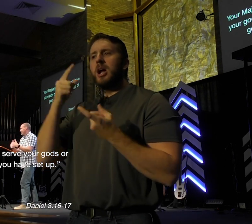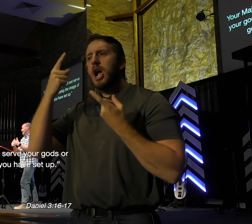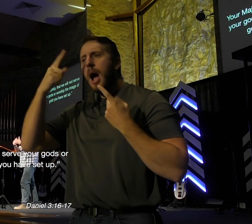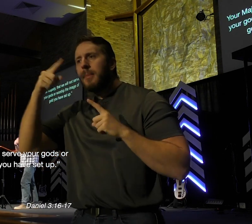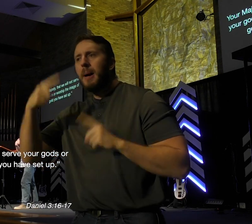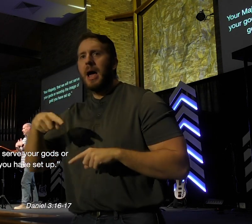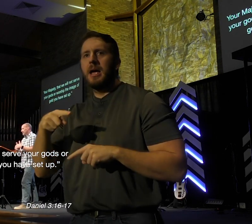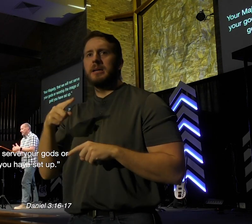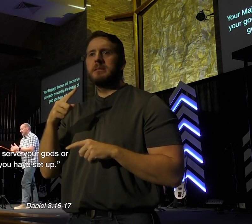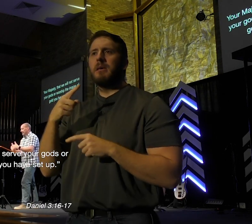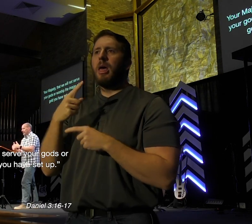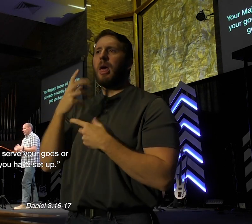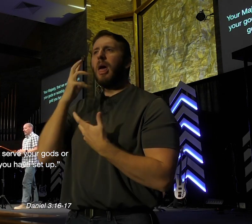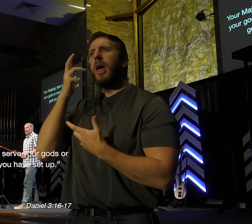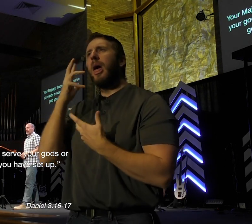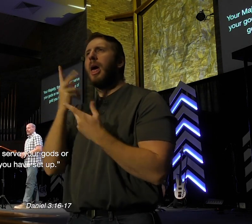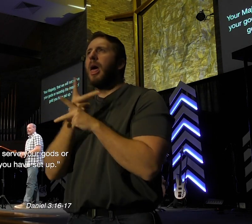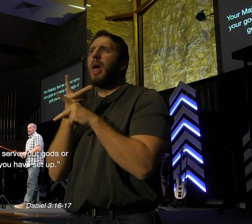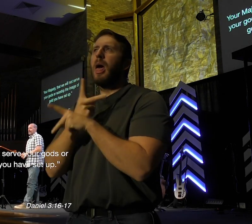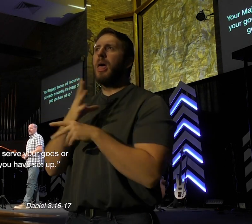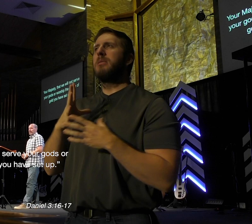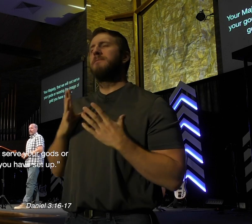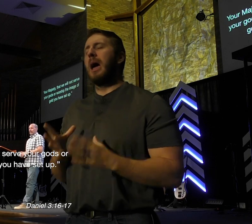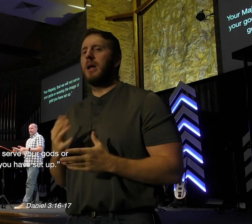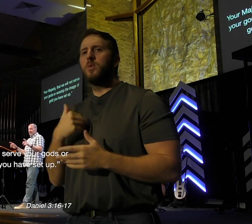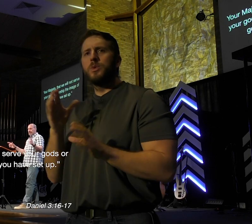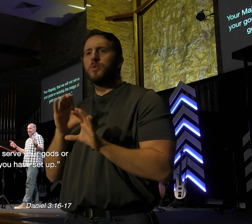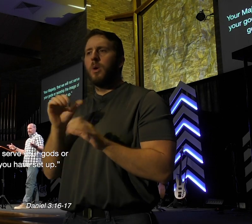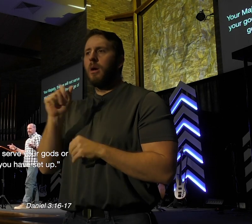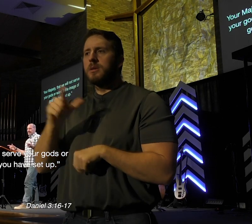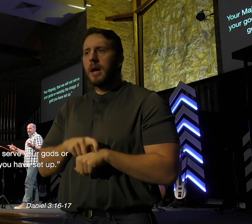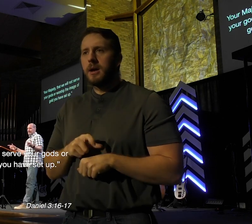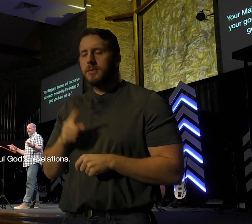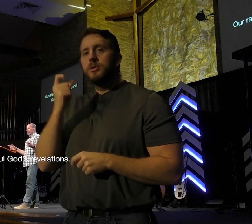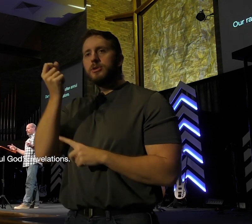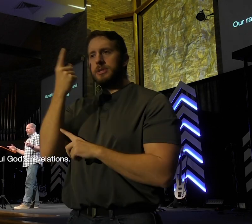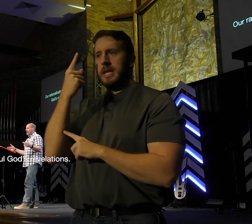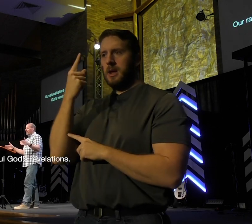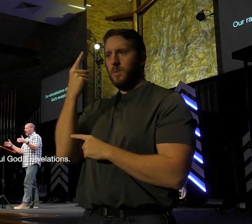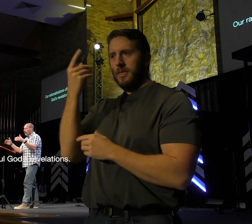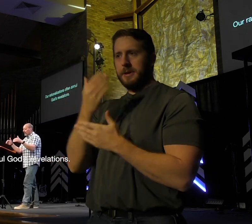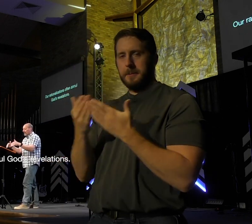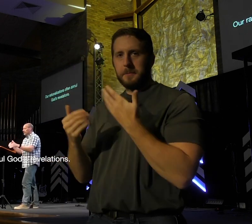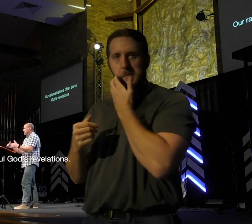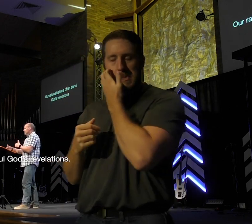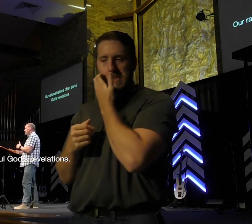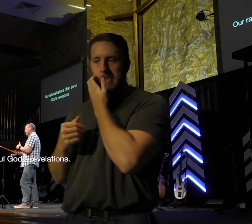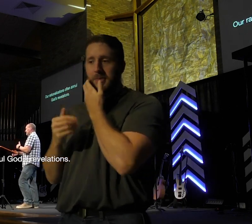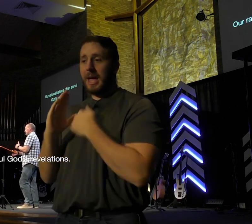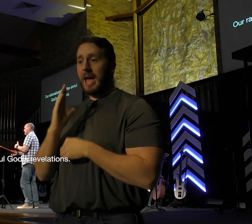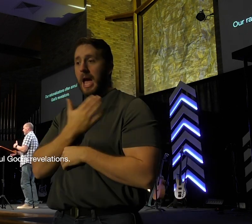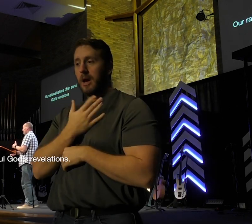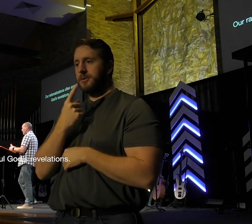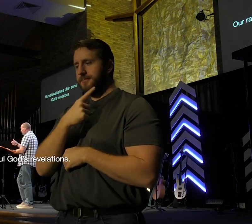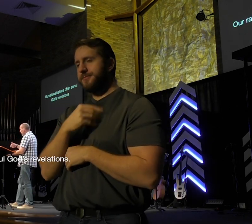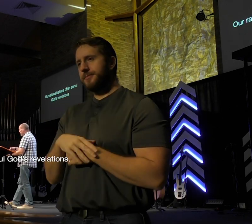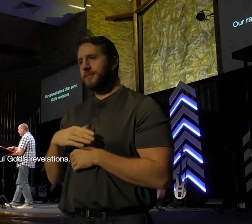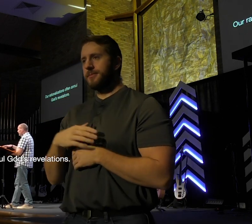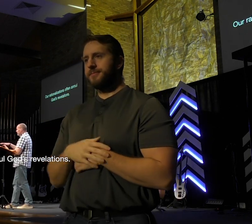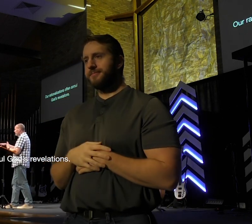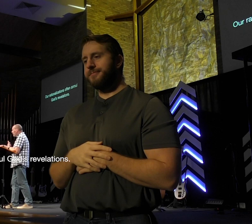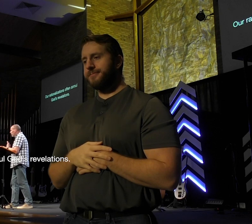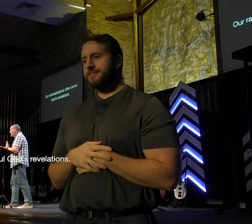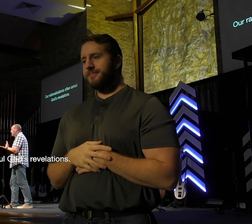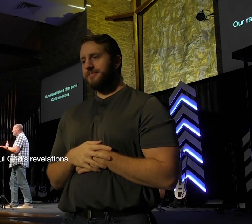compromises with sin. We do it all the time. But you need to understand this. Our rationalizations